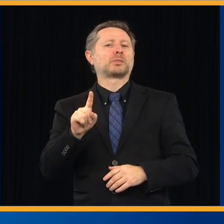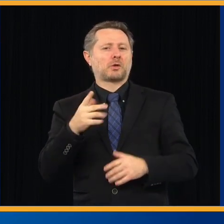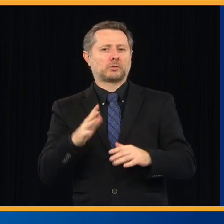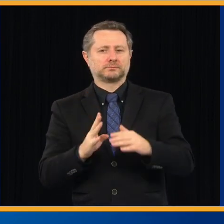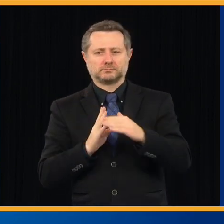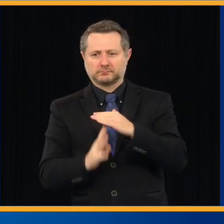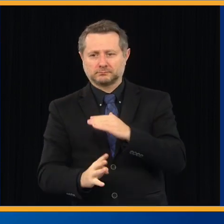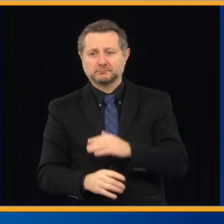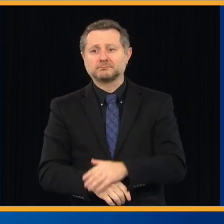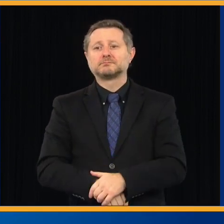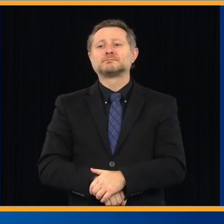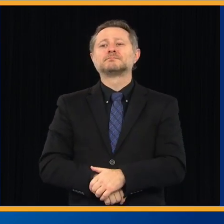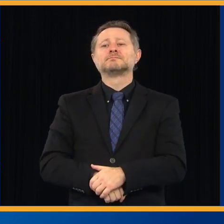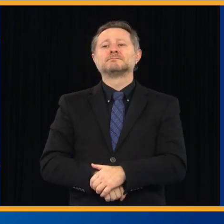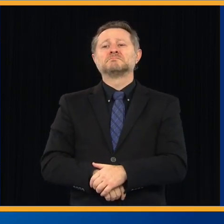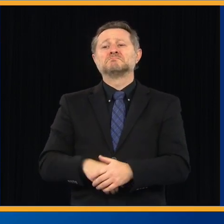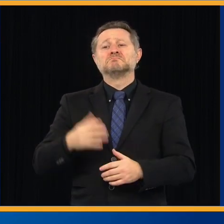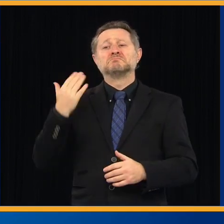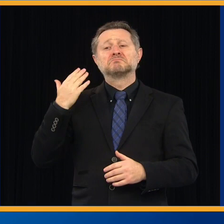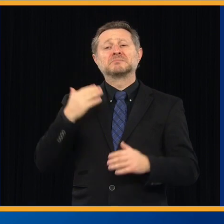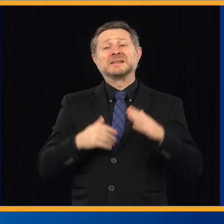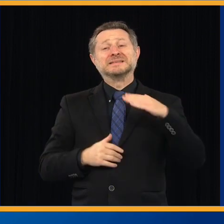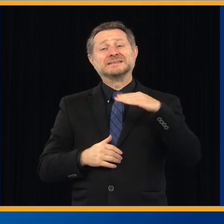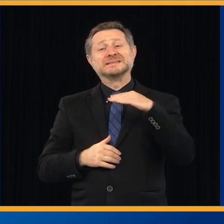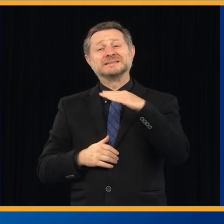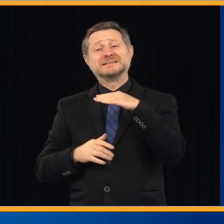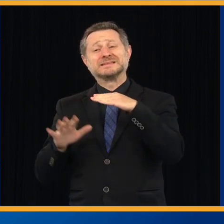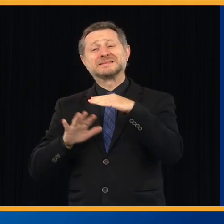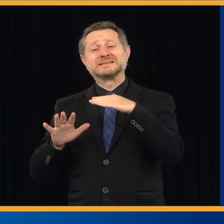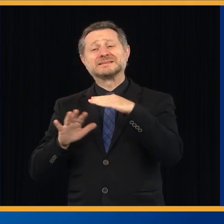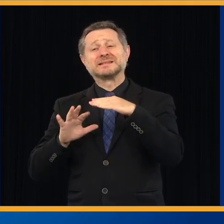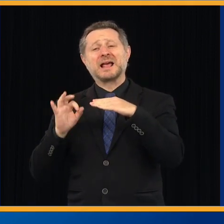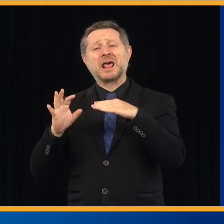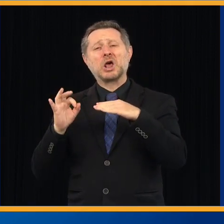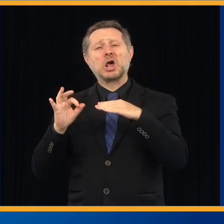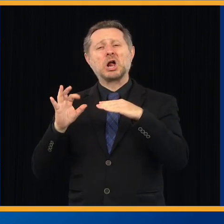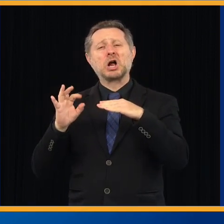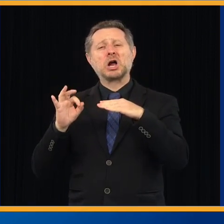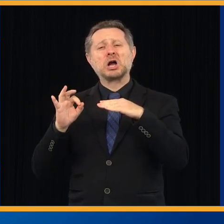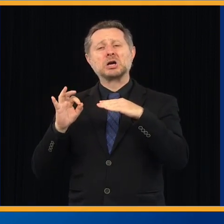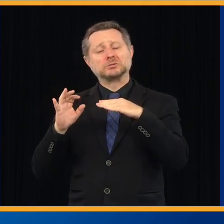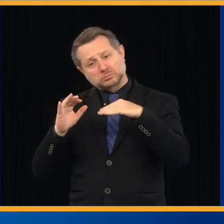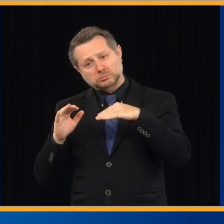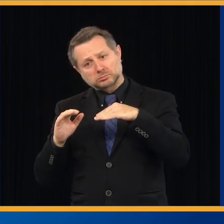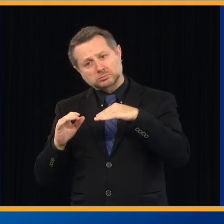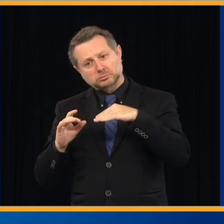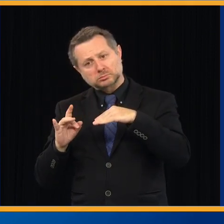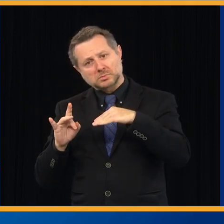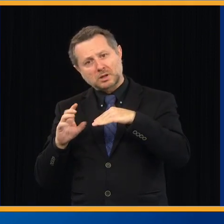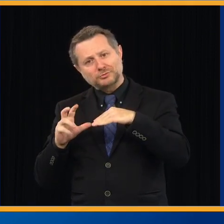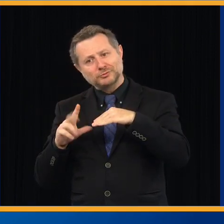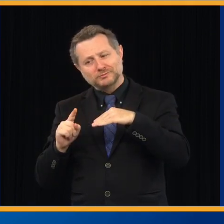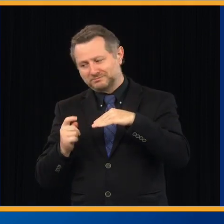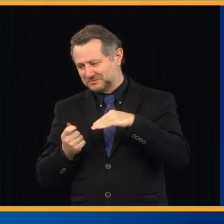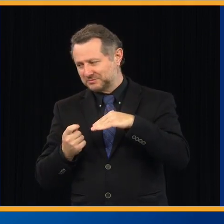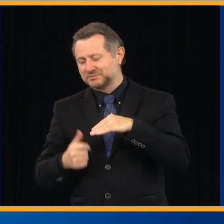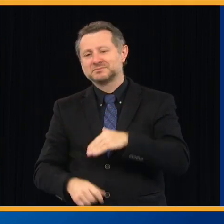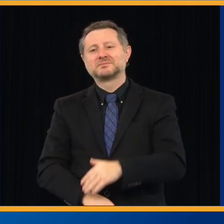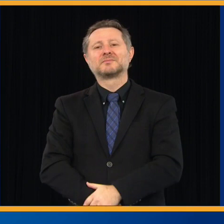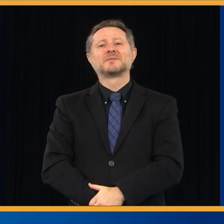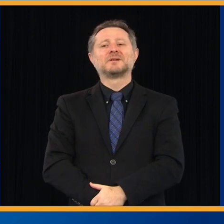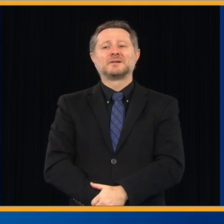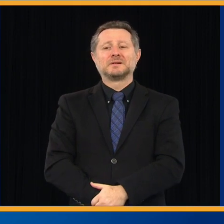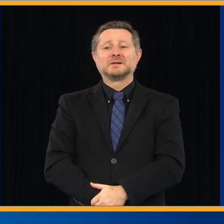been relatively flat at about 900 every day, which is not great news. Yesterday